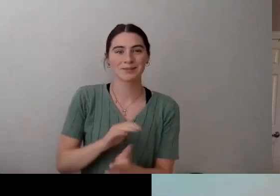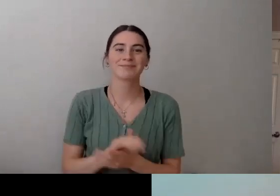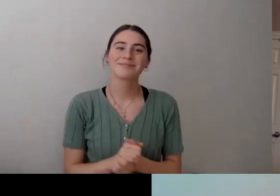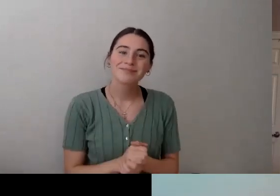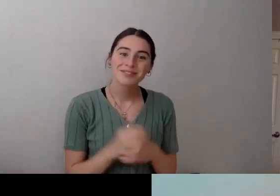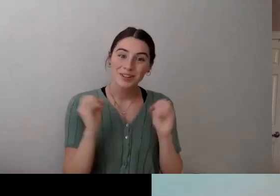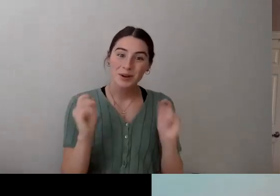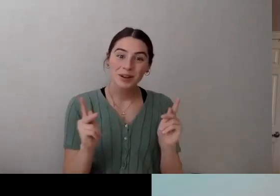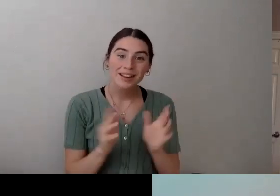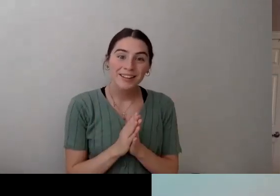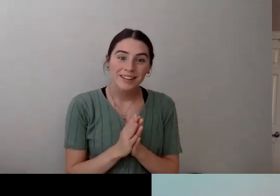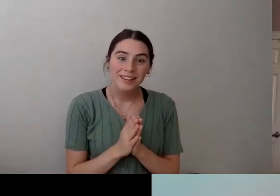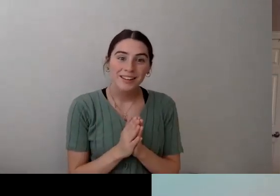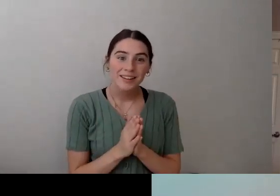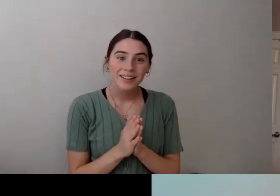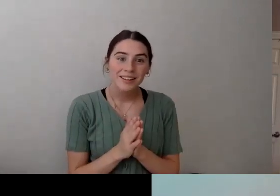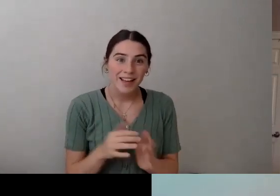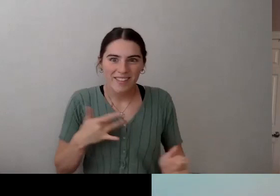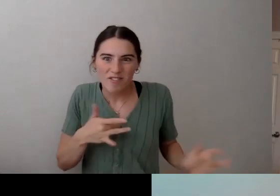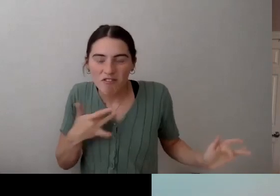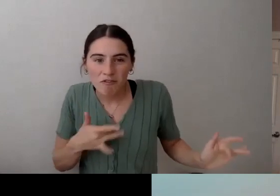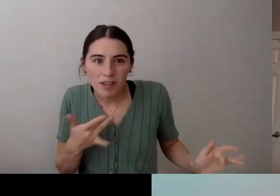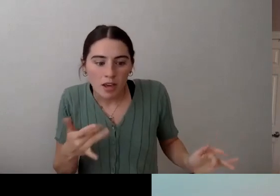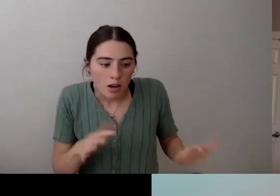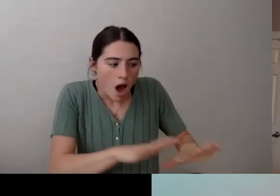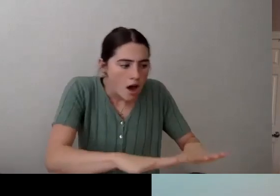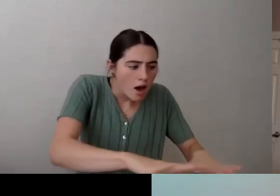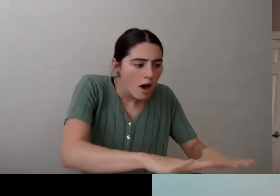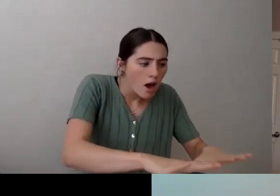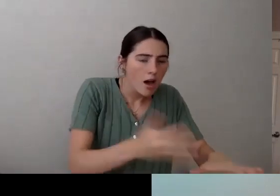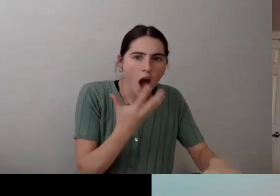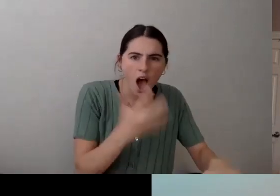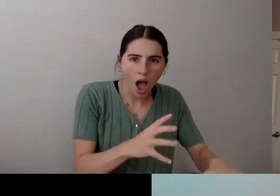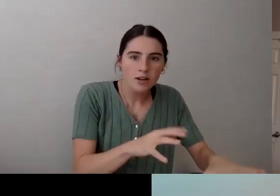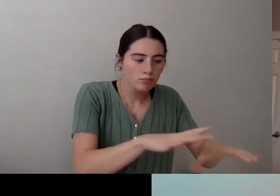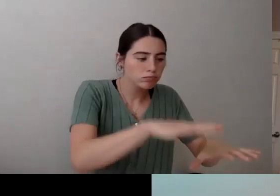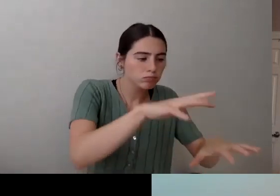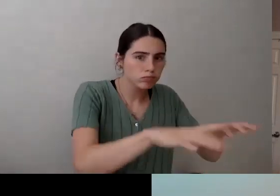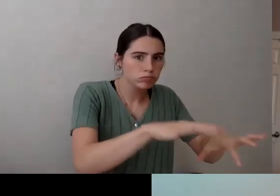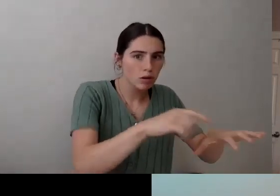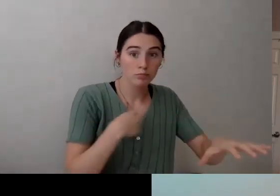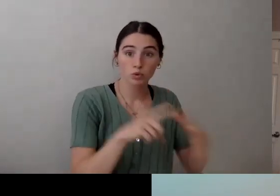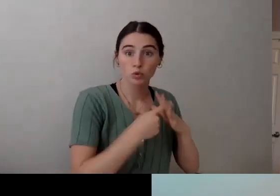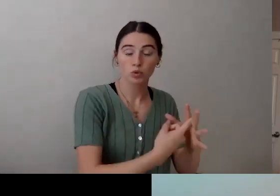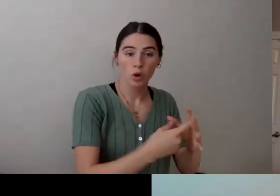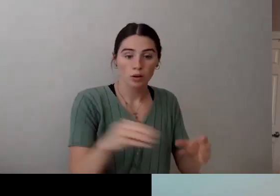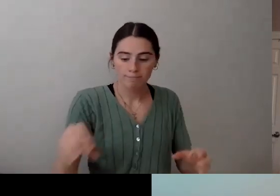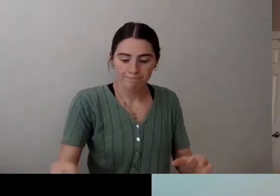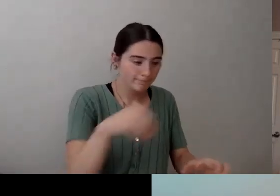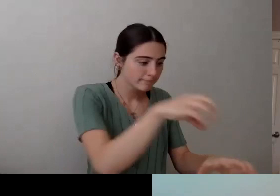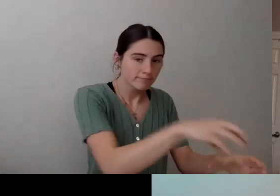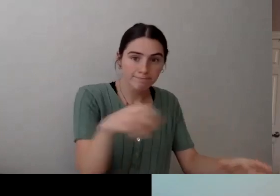All right, so I can feel that the pan is hot, so I'm gonna start putting them in one by one.